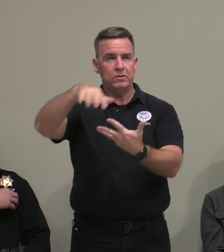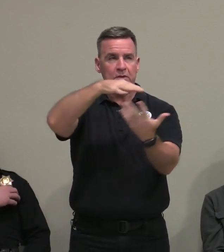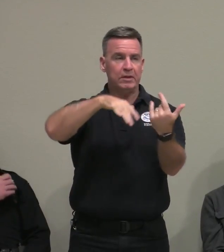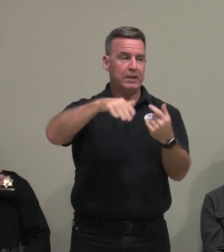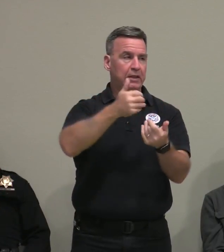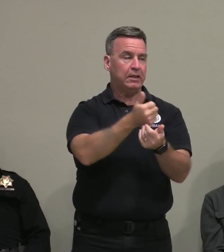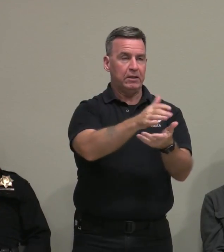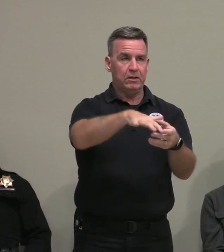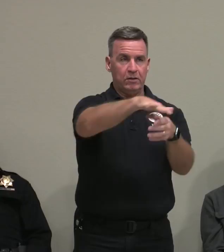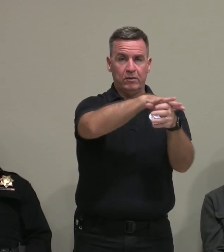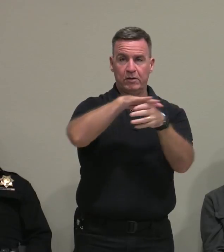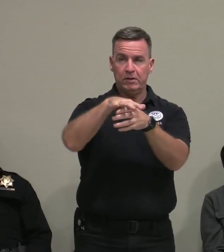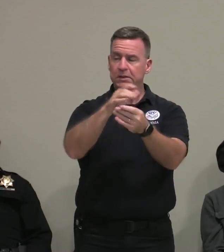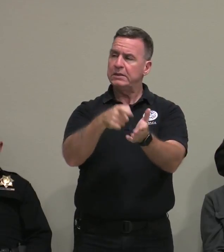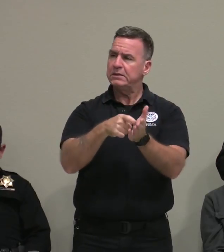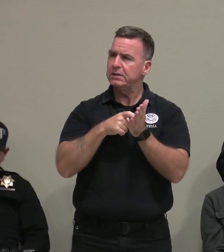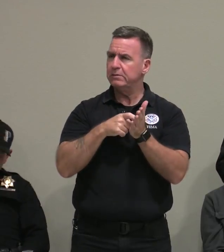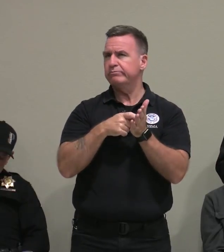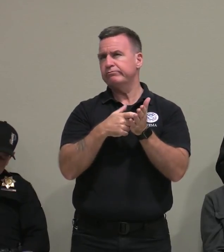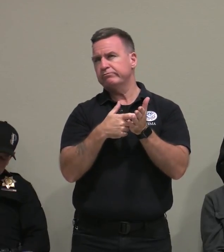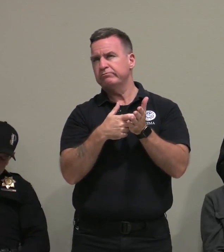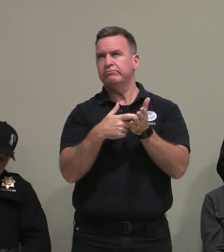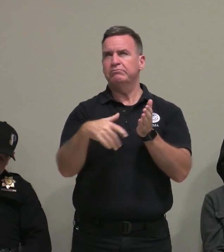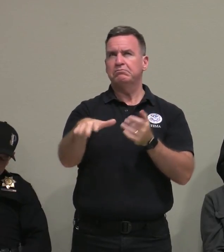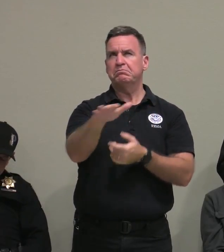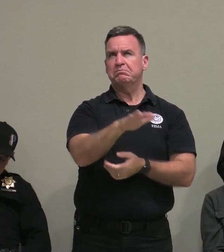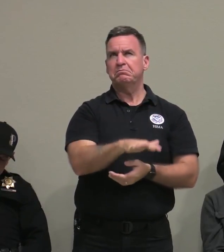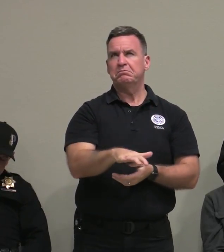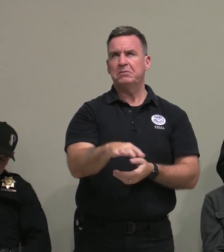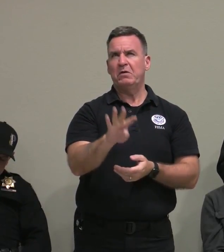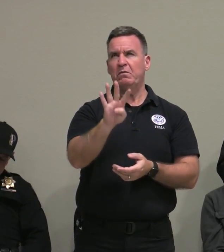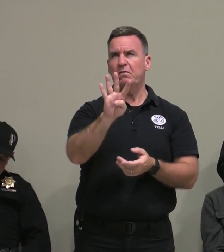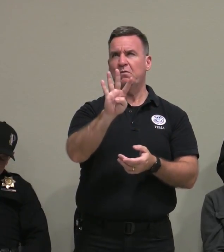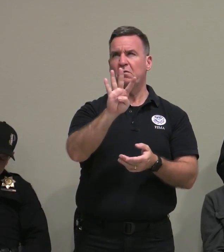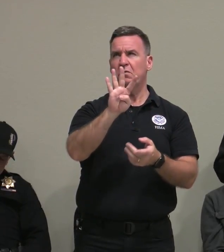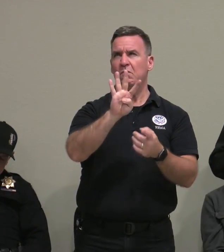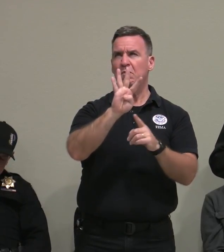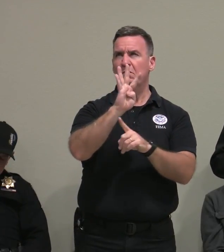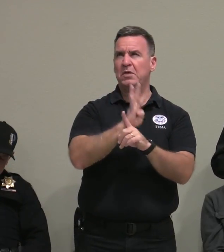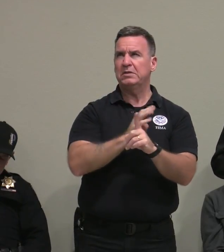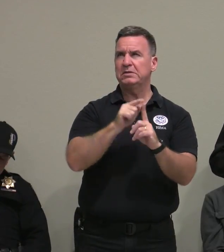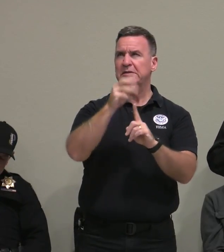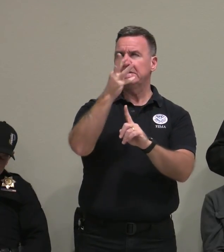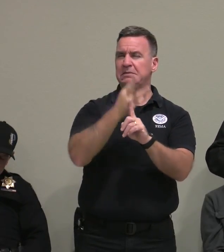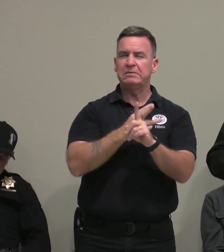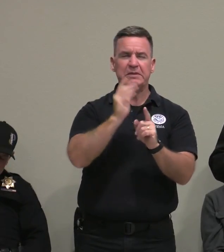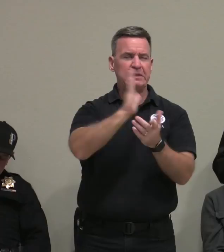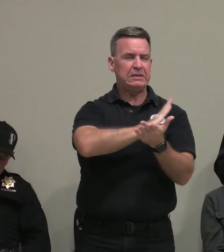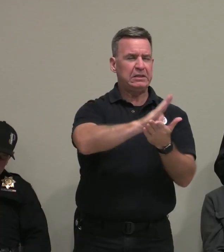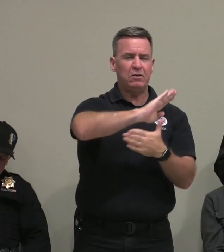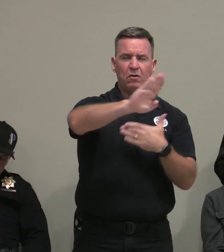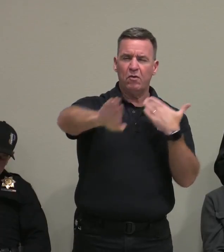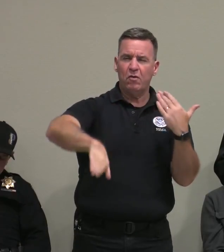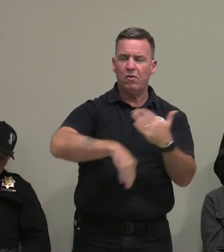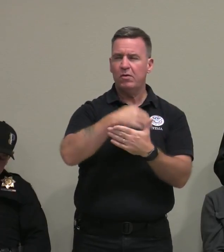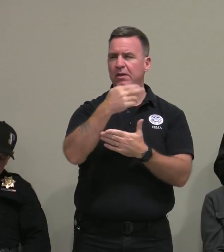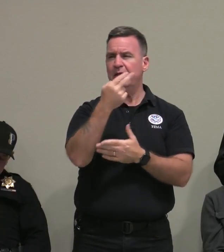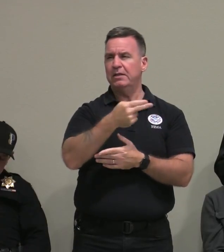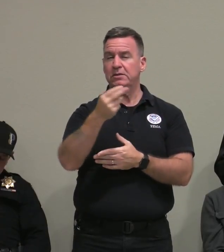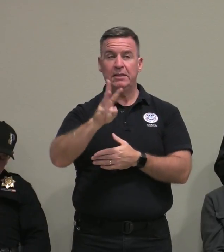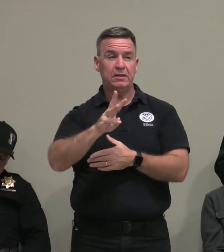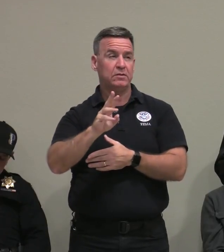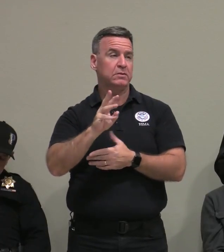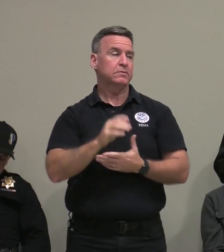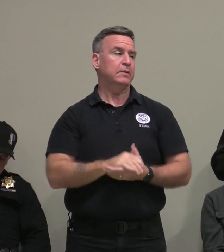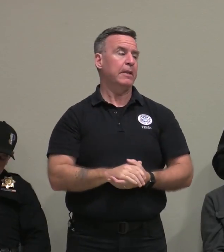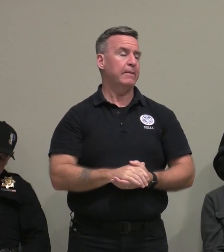area. And it's going to take roughly four to six months to be able to clear all the household hazardous